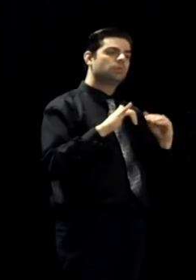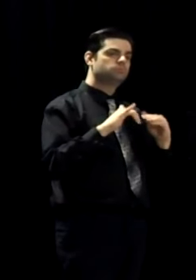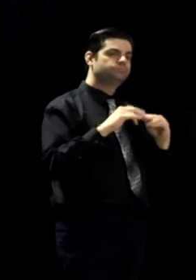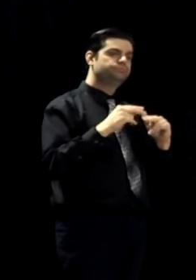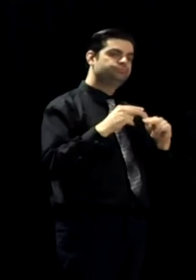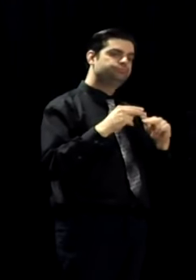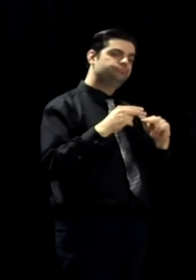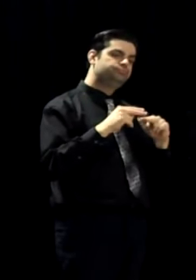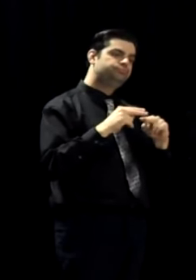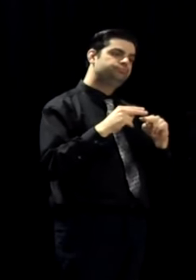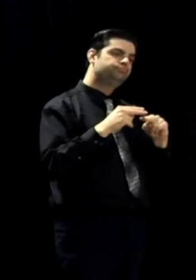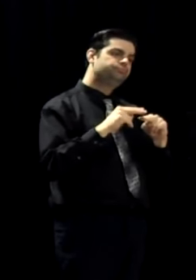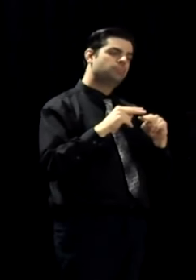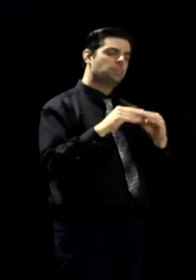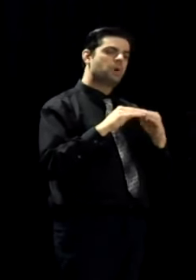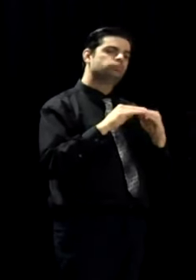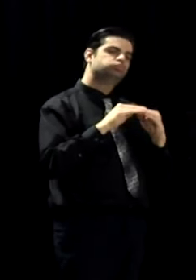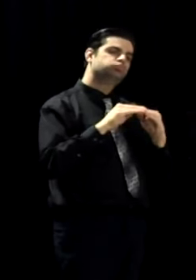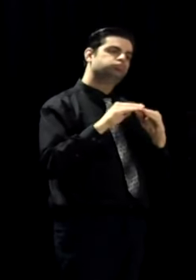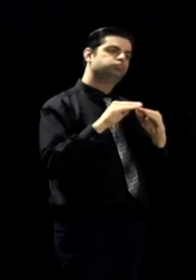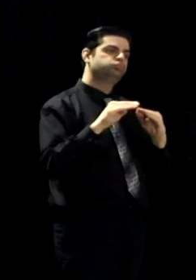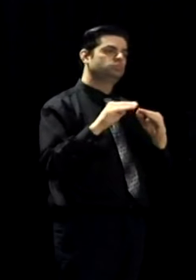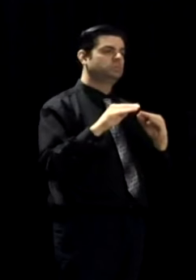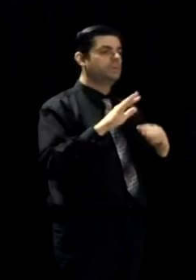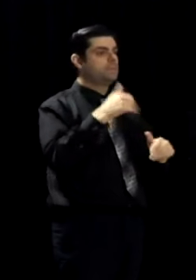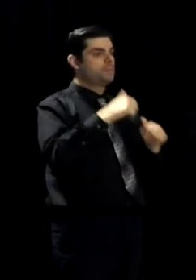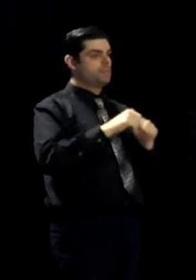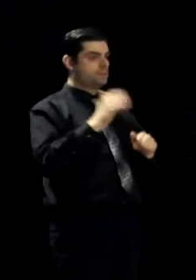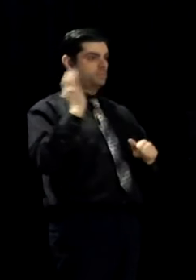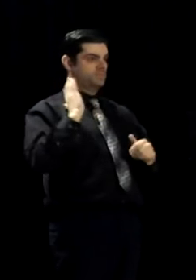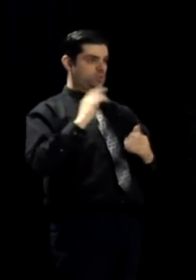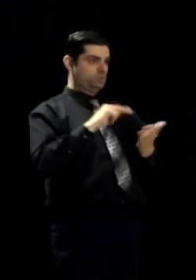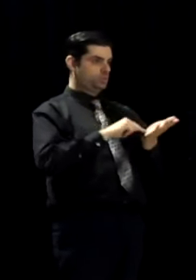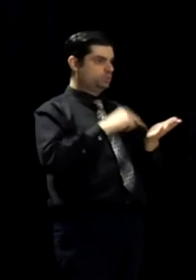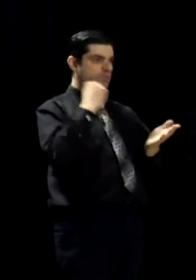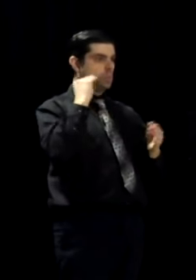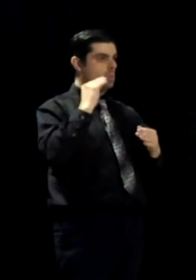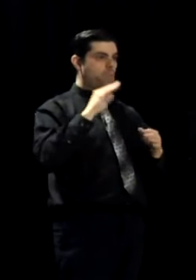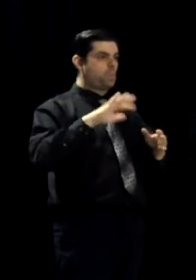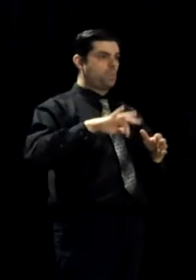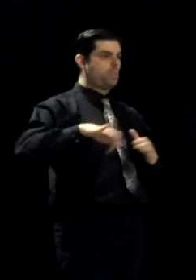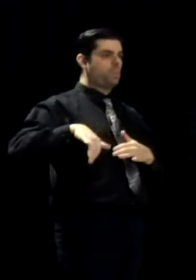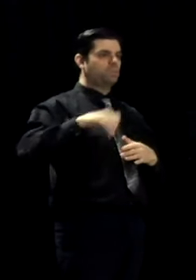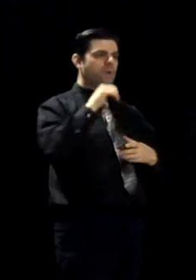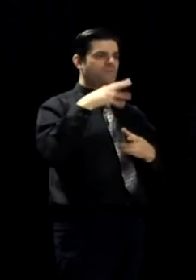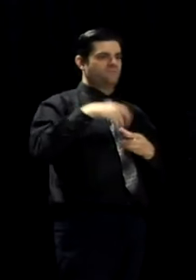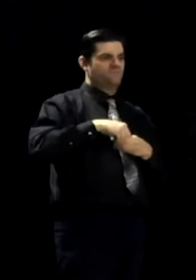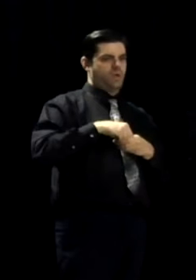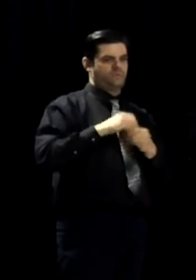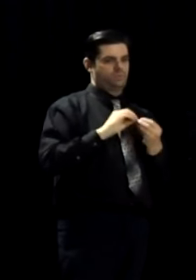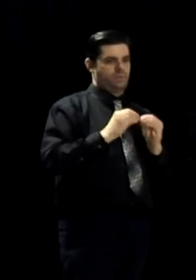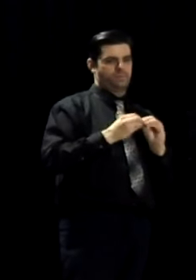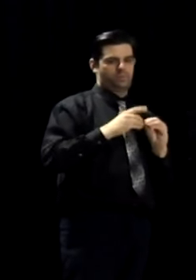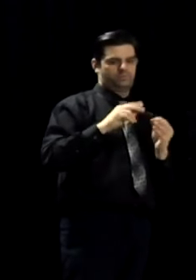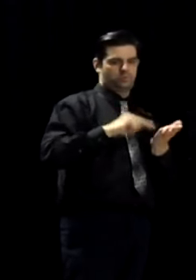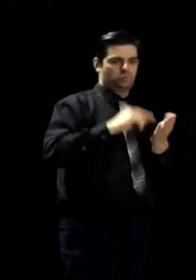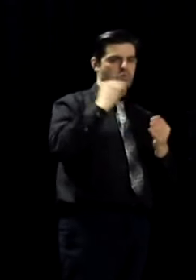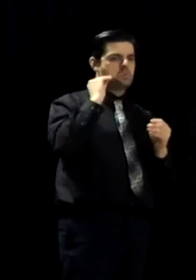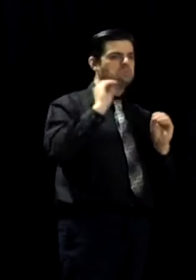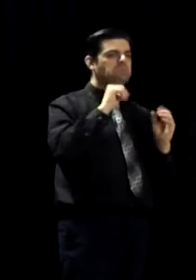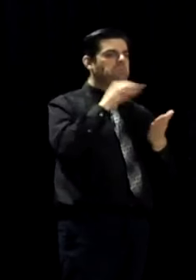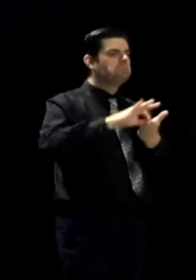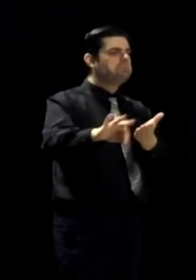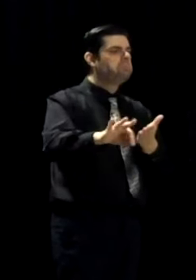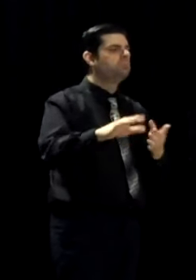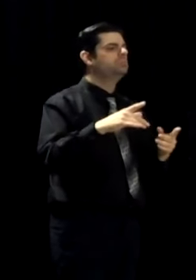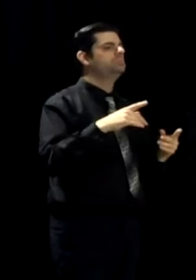getting nursing home cases for the first 5-6 weeks of this. This has become a problem, or assisted living